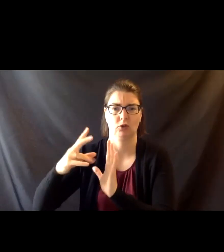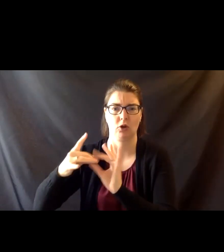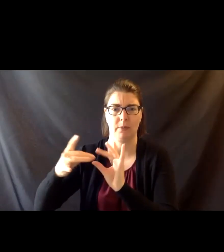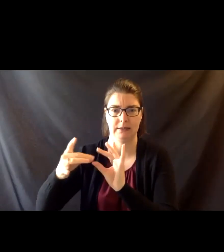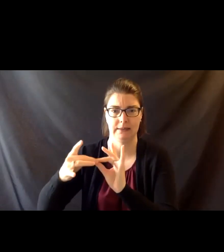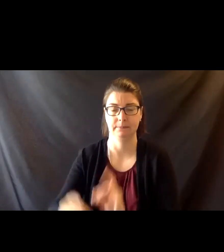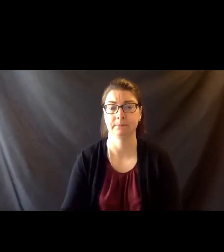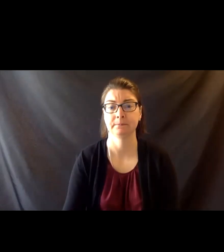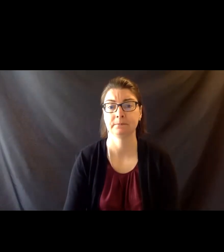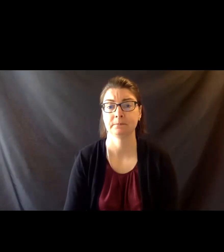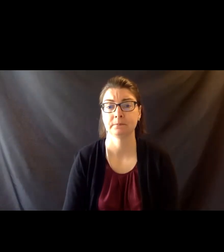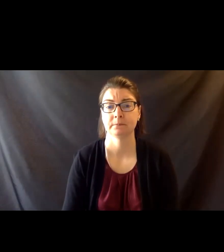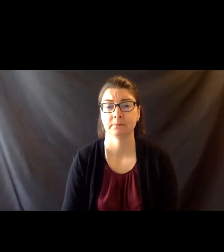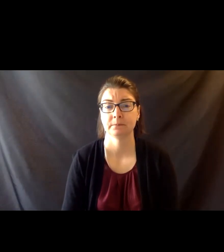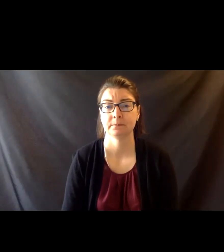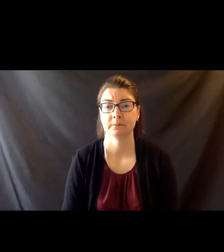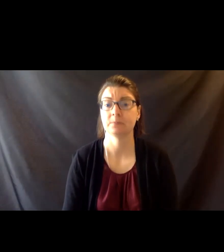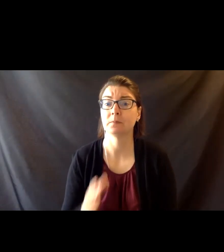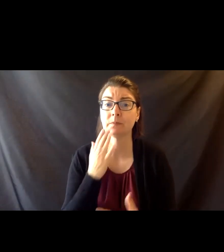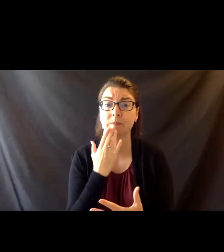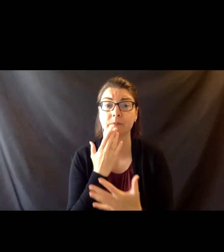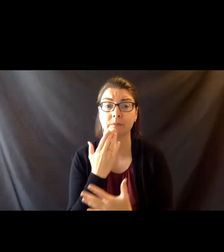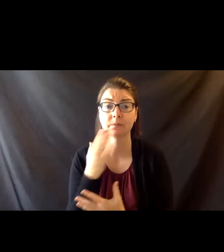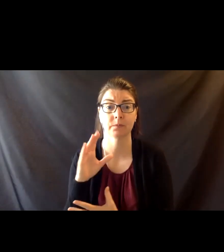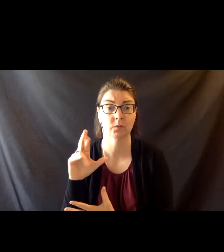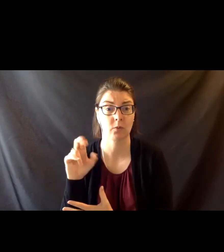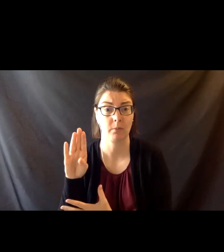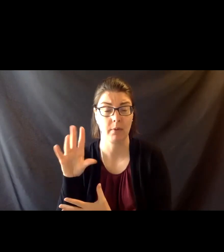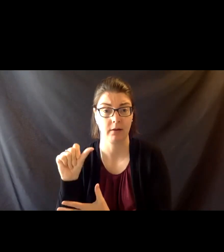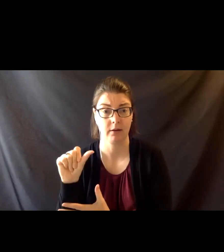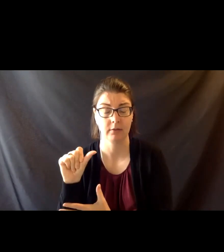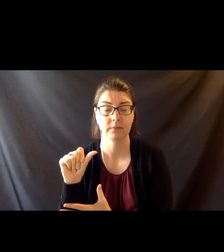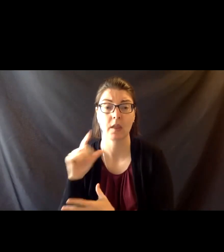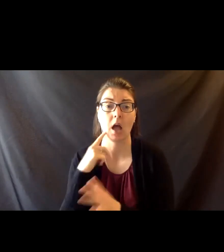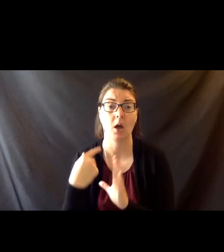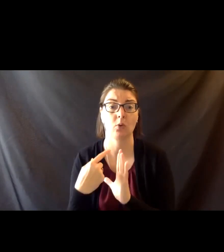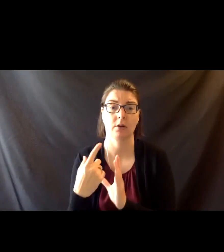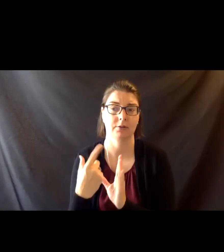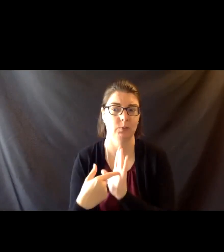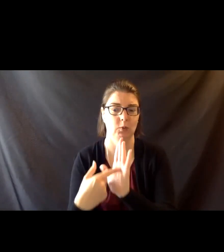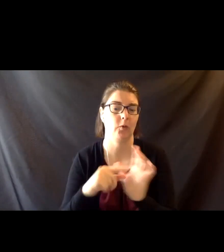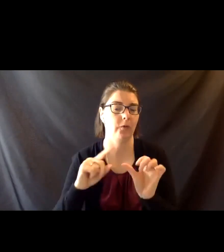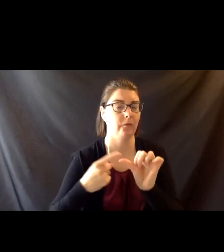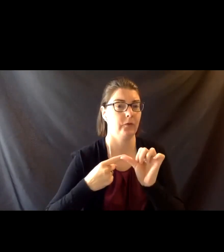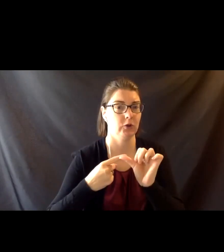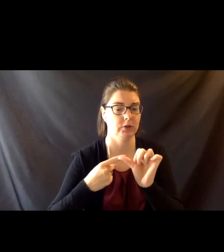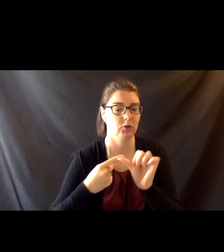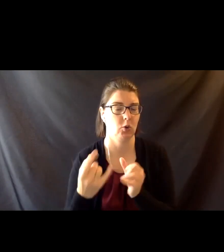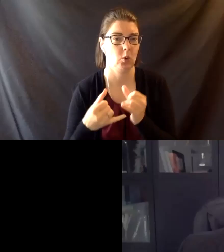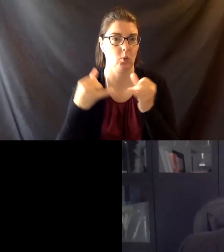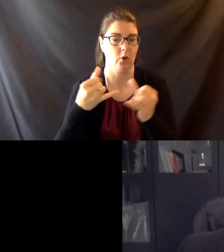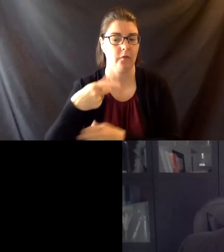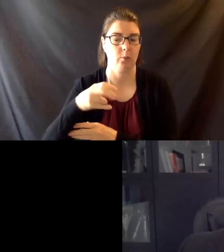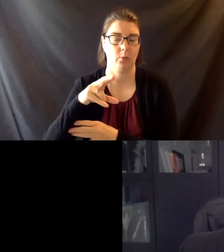you, Becca. I am very pleased to present the first of two President's Emerging Research Leadership Awards